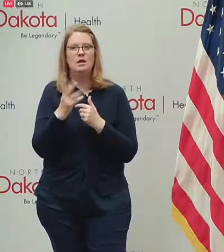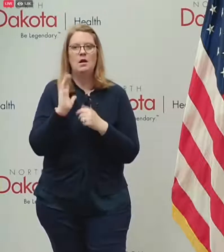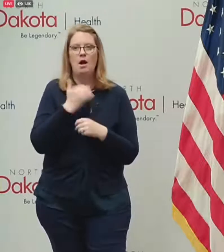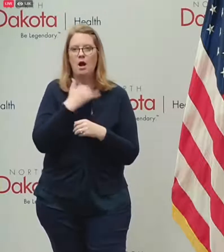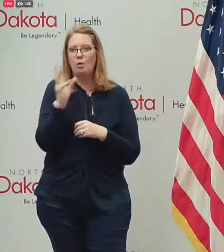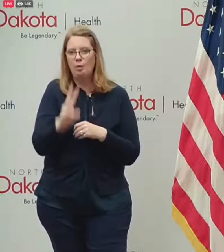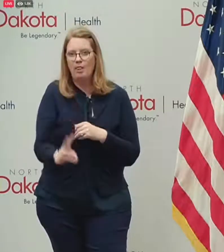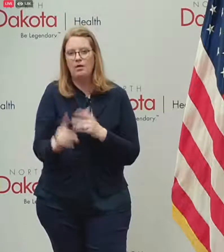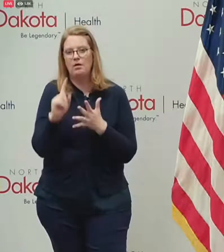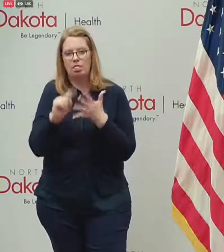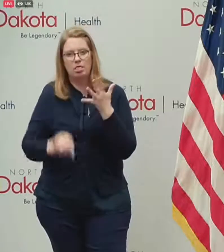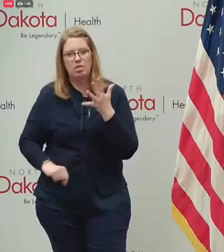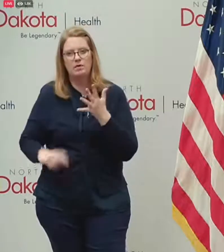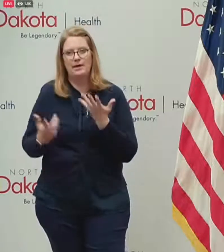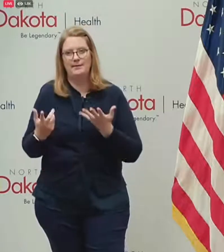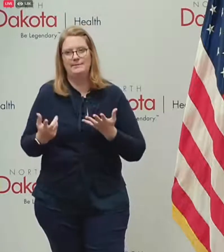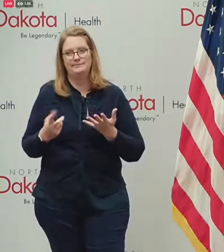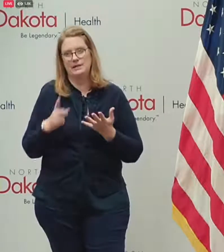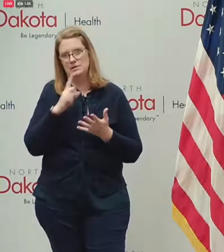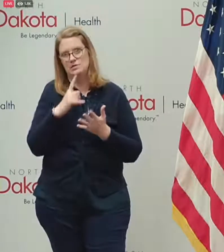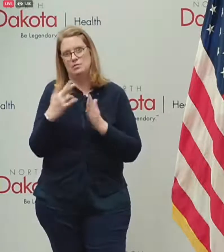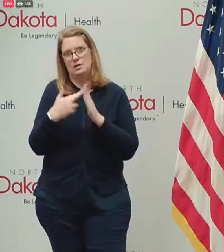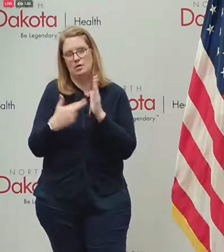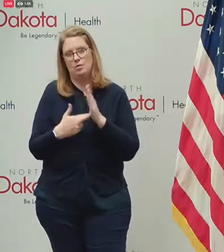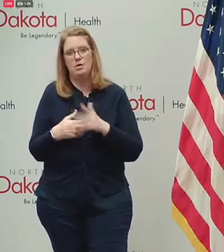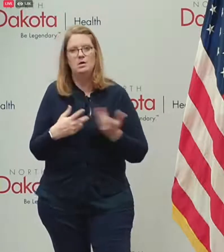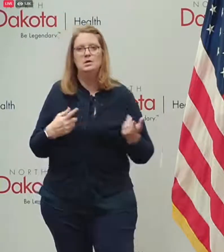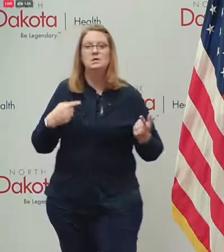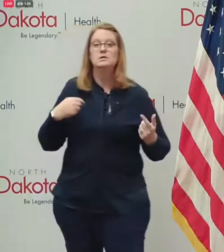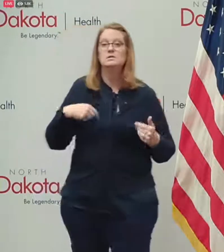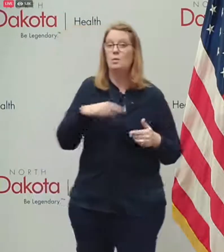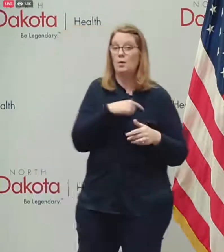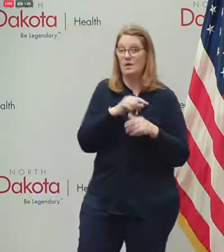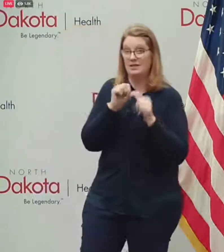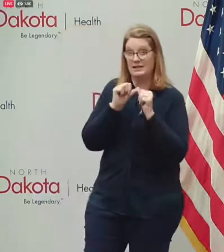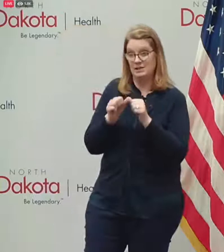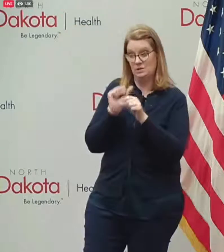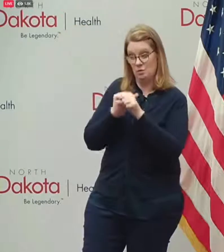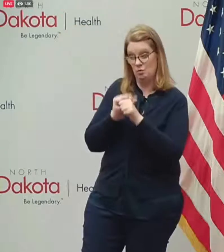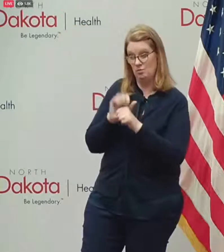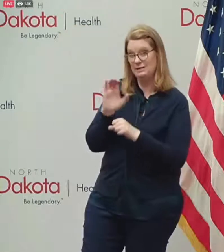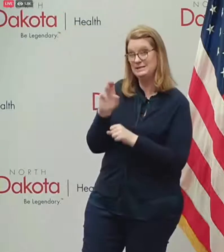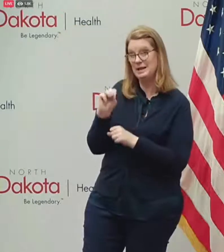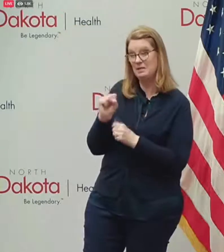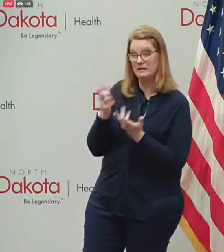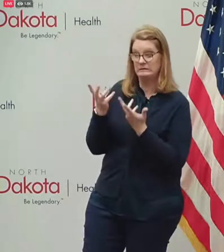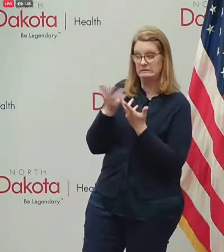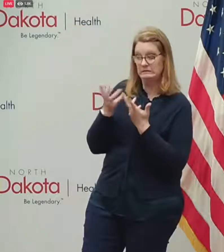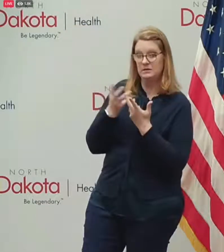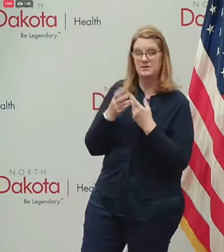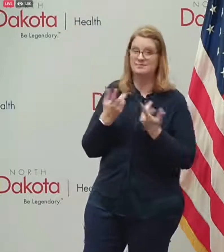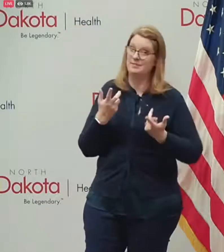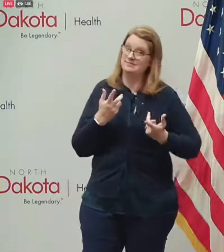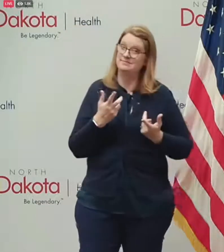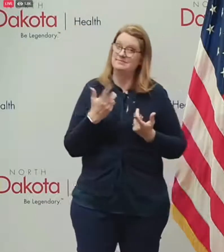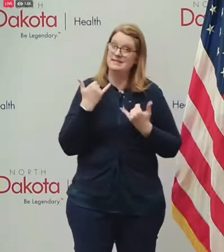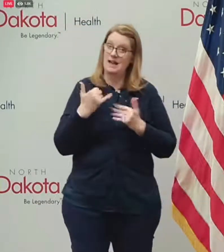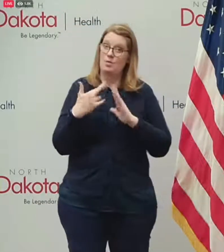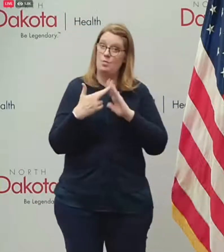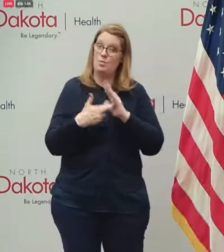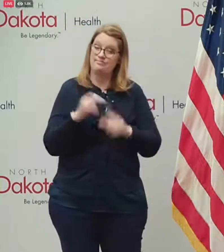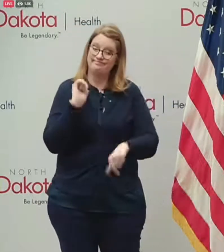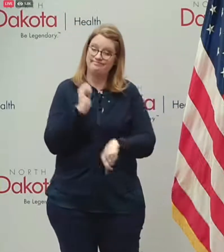will continue to work with CMS, but in the meantime, what Chris said, these are the rules that are in place right